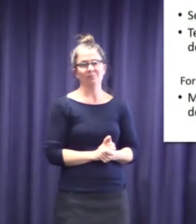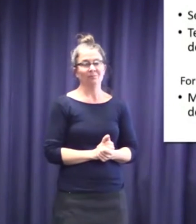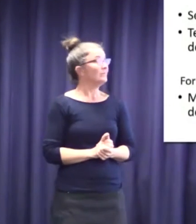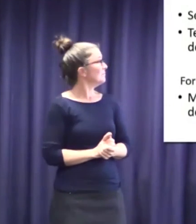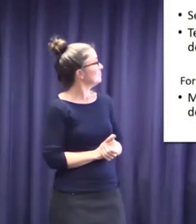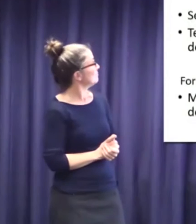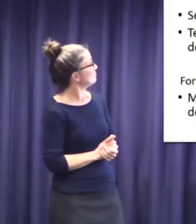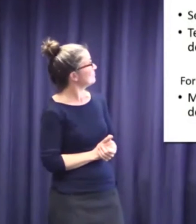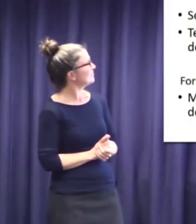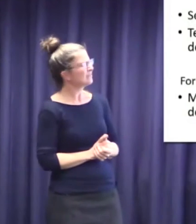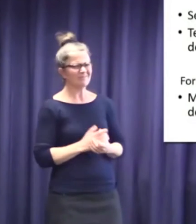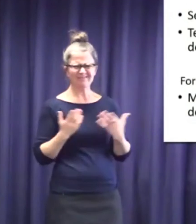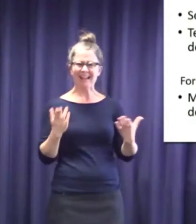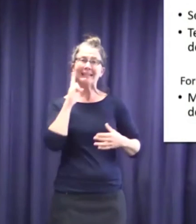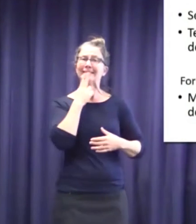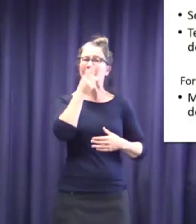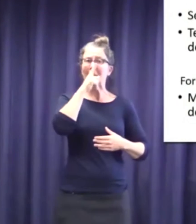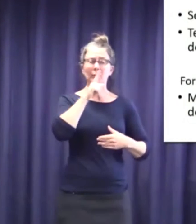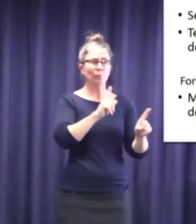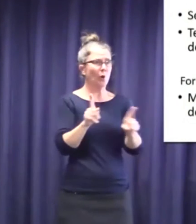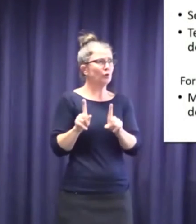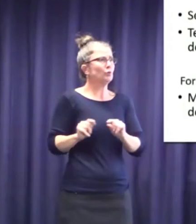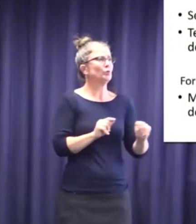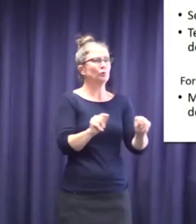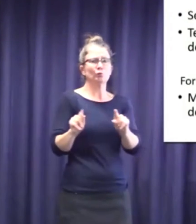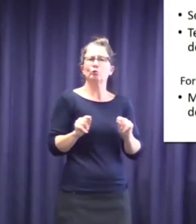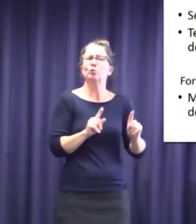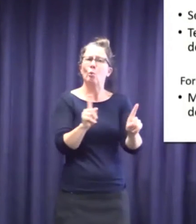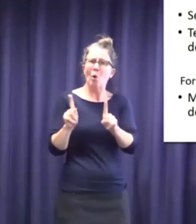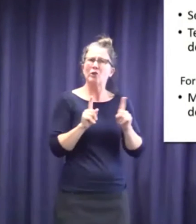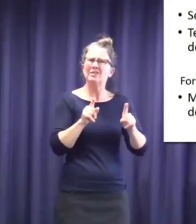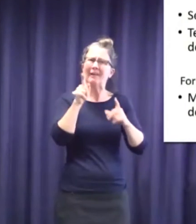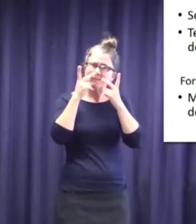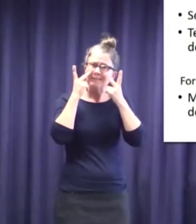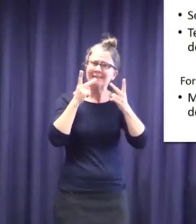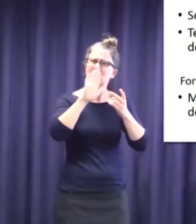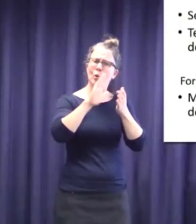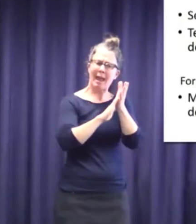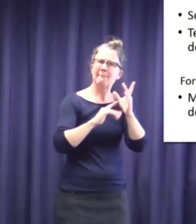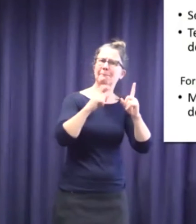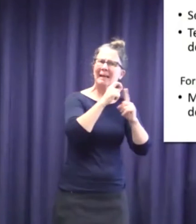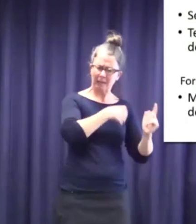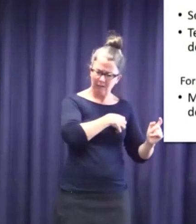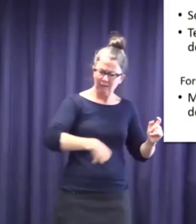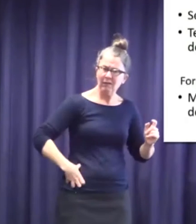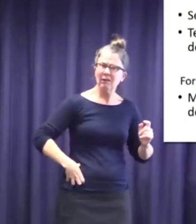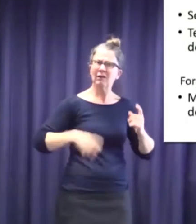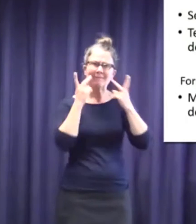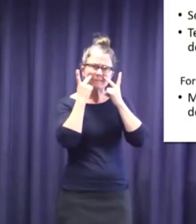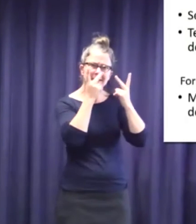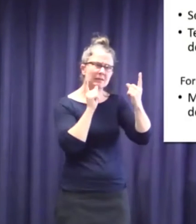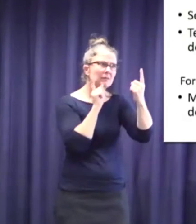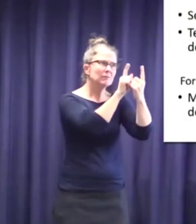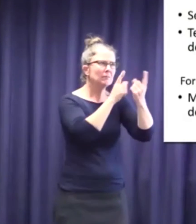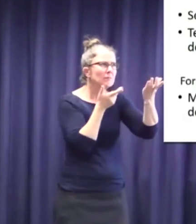So I guess in terms of what deaf people can do, what the deaf community can do, go and see your local members, write in,